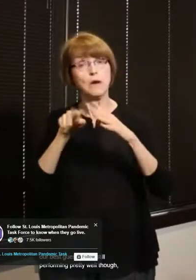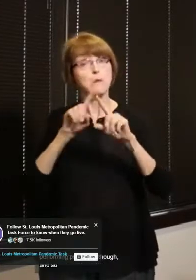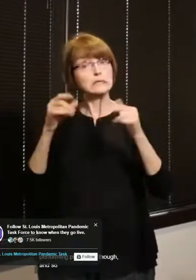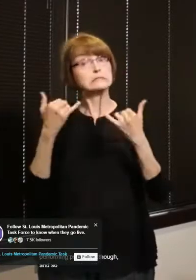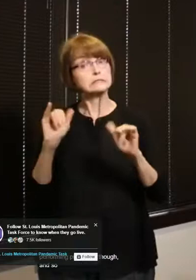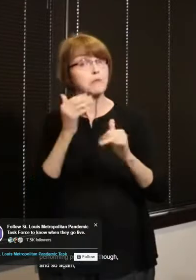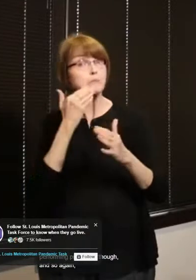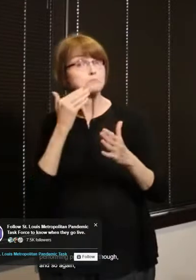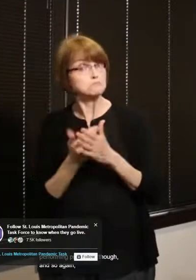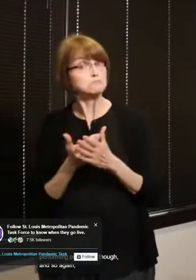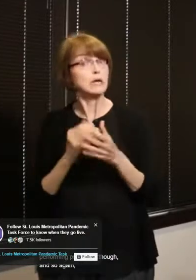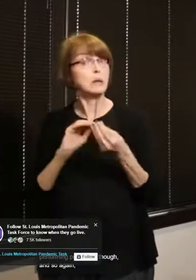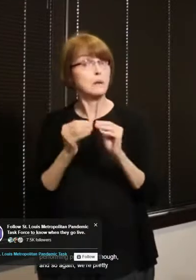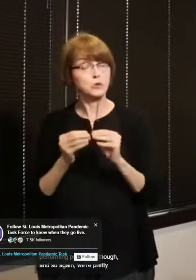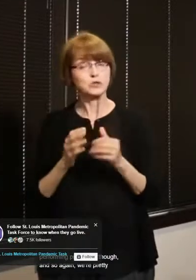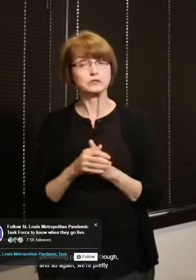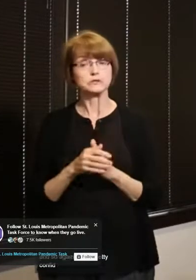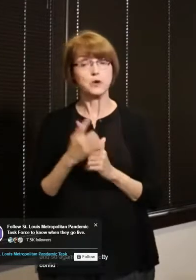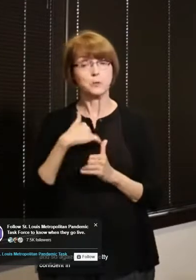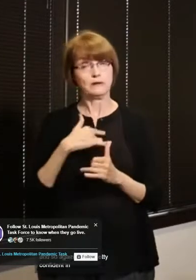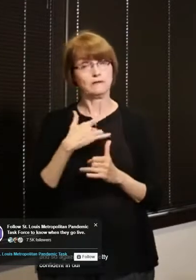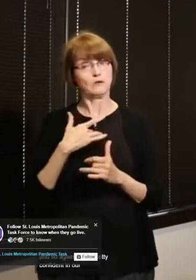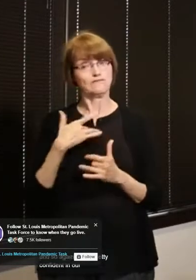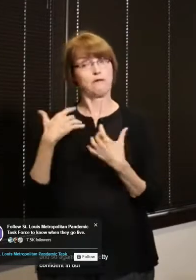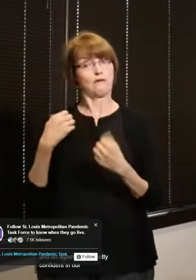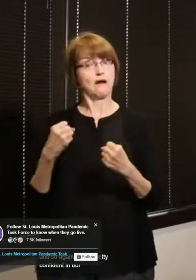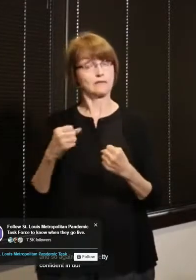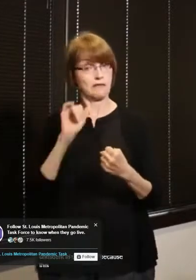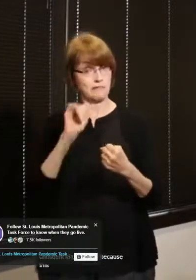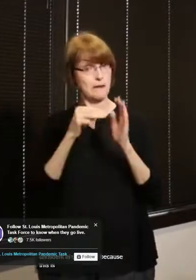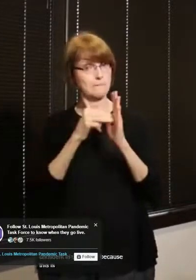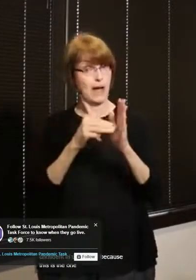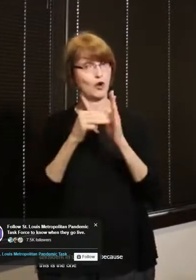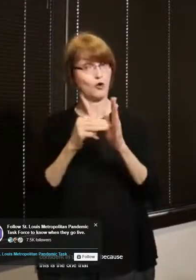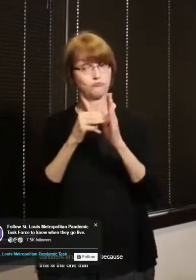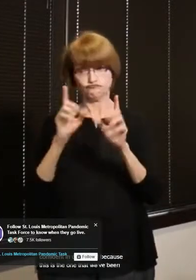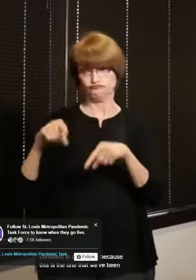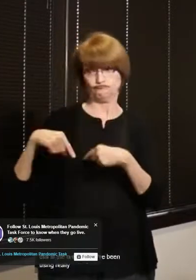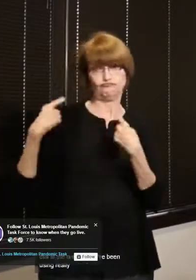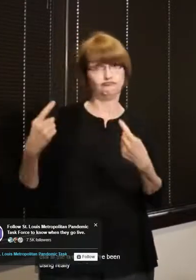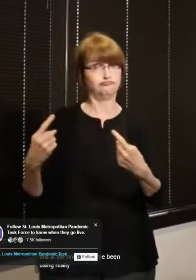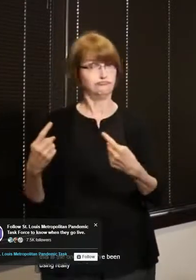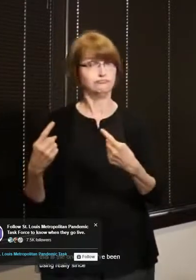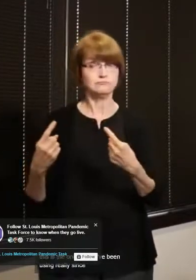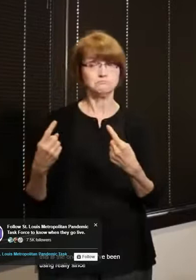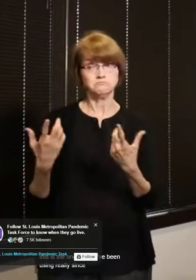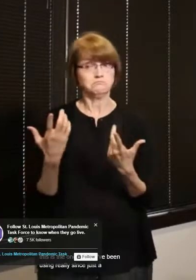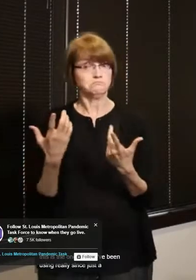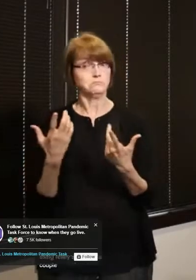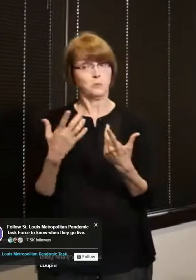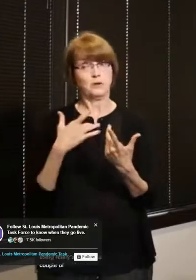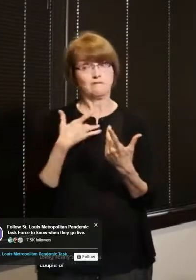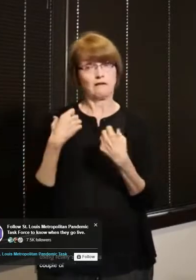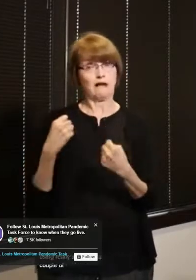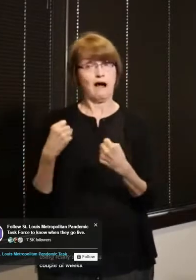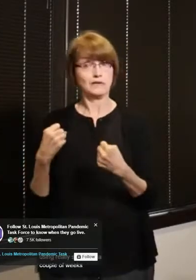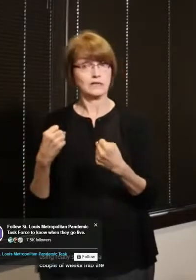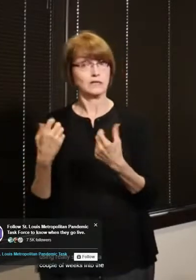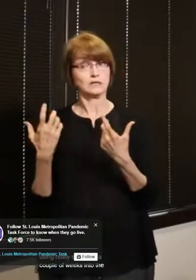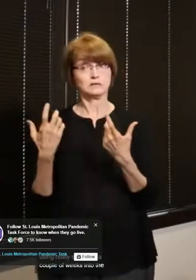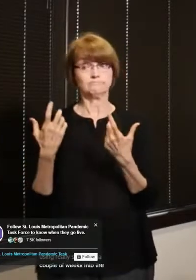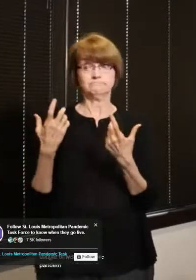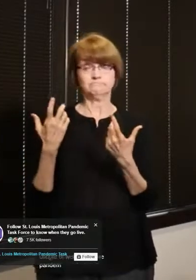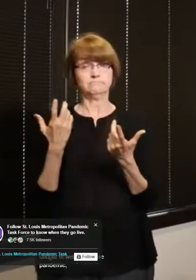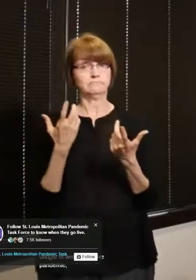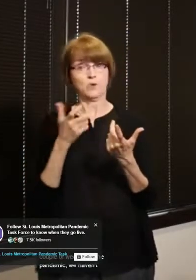so, again, we're pretty confident in our model because this is the one that we've been using really since just a couple of weeks into the pandemic.